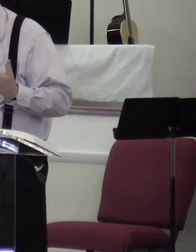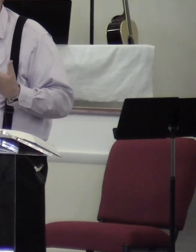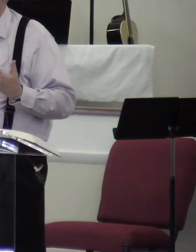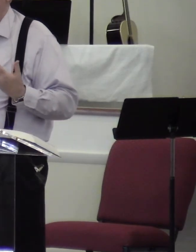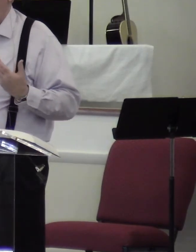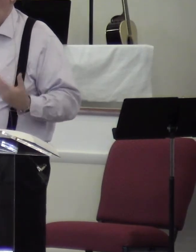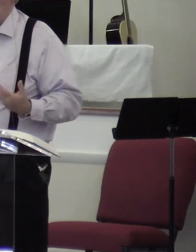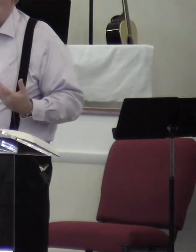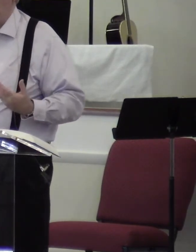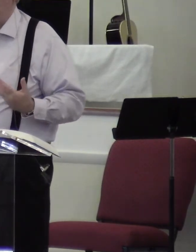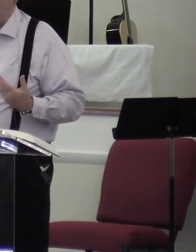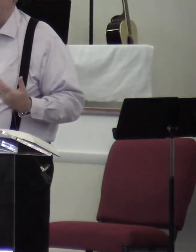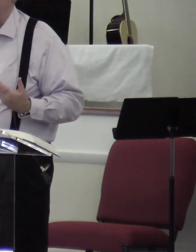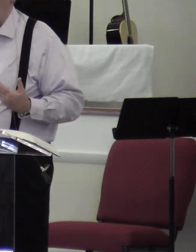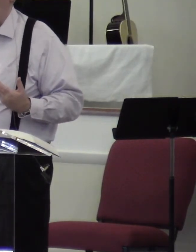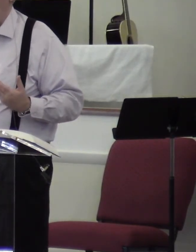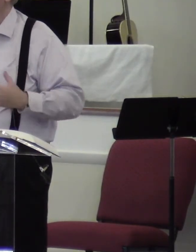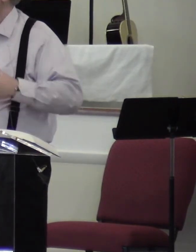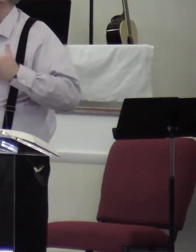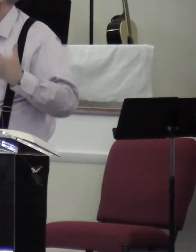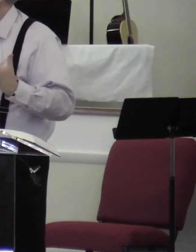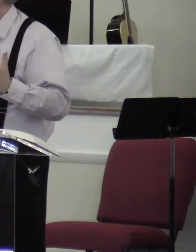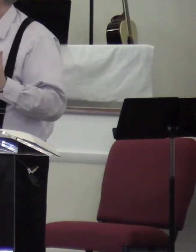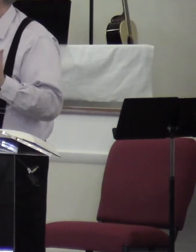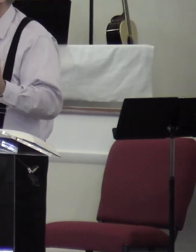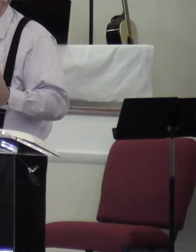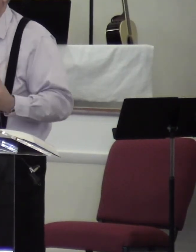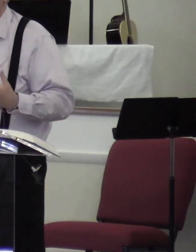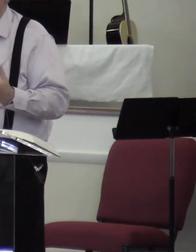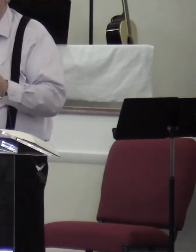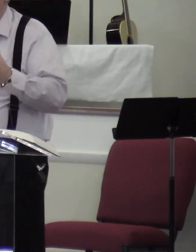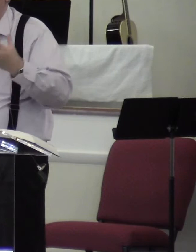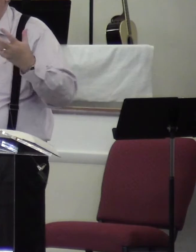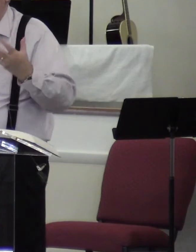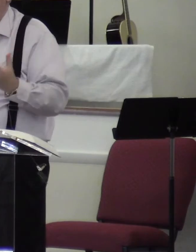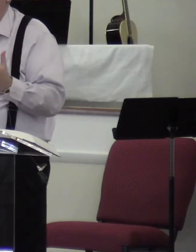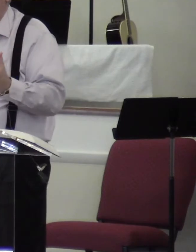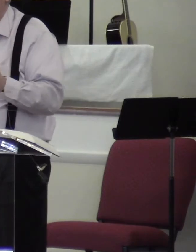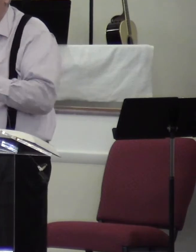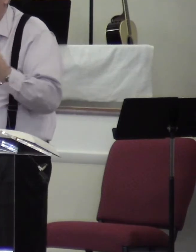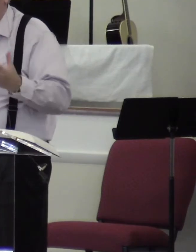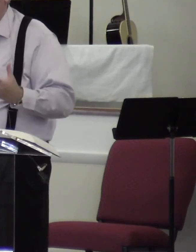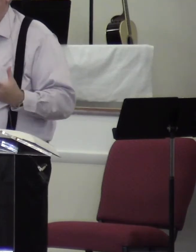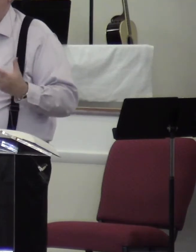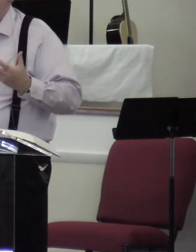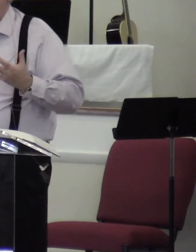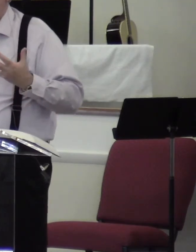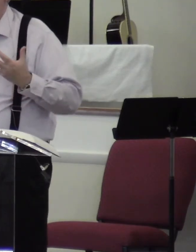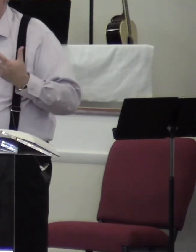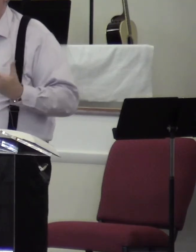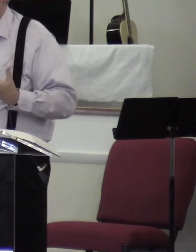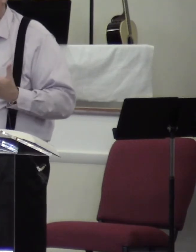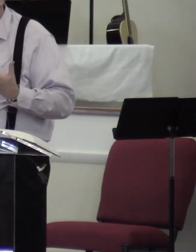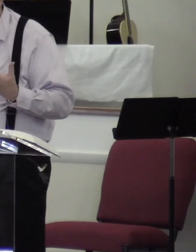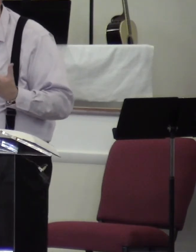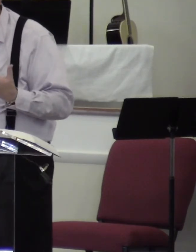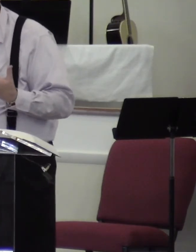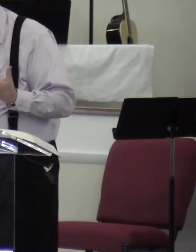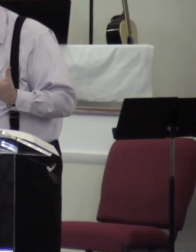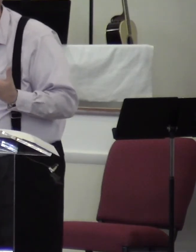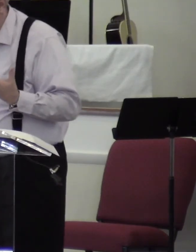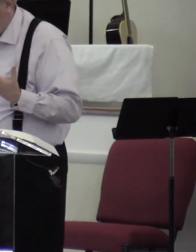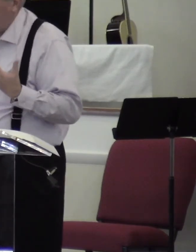So, Paul then calls us on that day of Pentecost, what was created. He calls